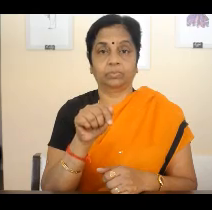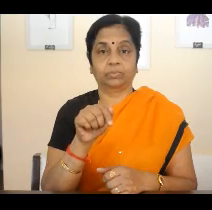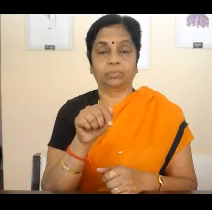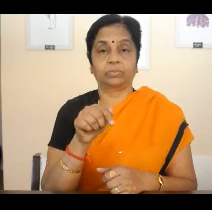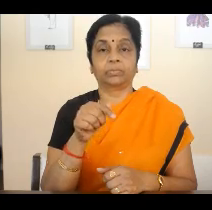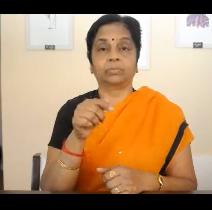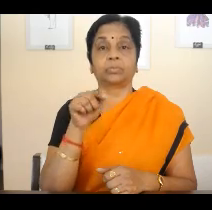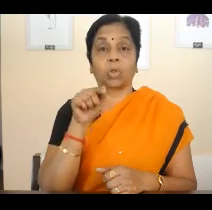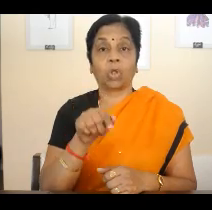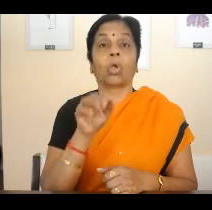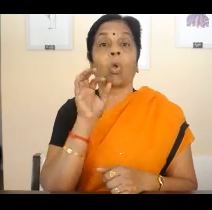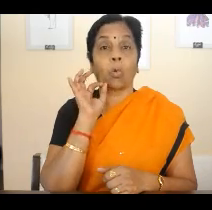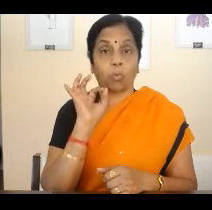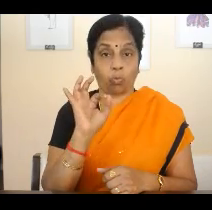is important.